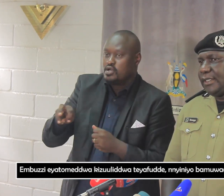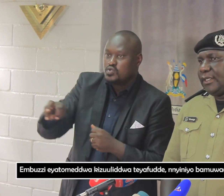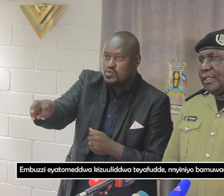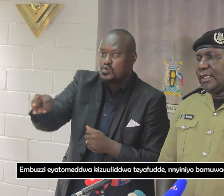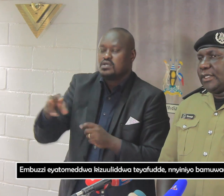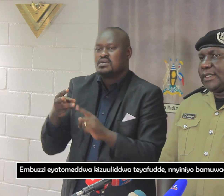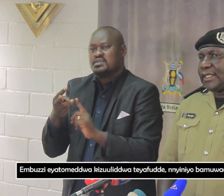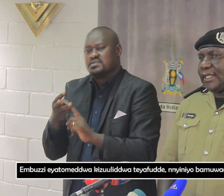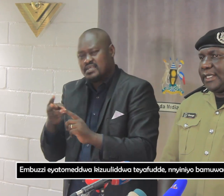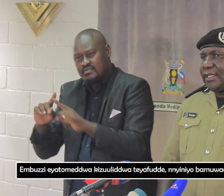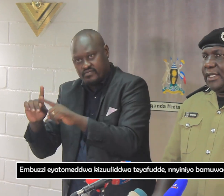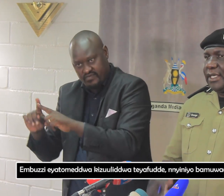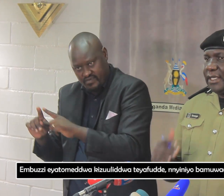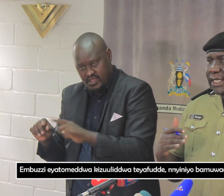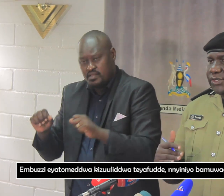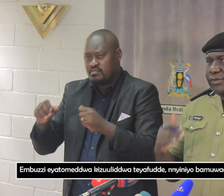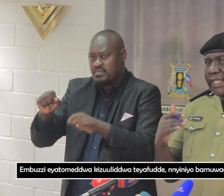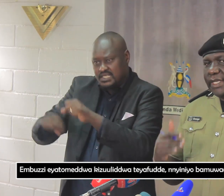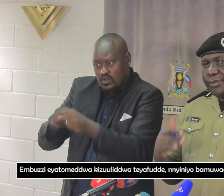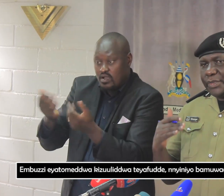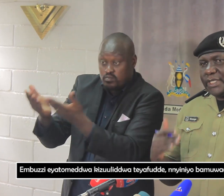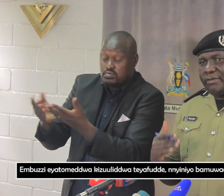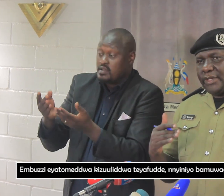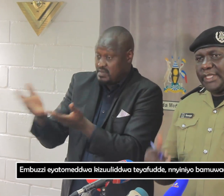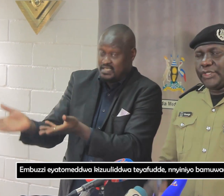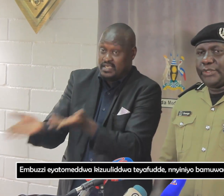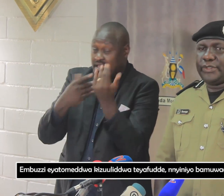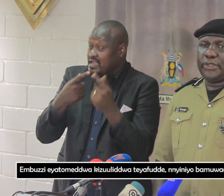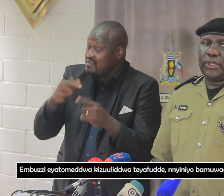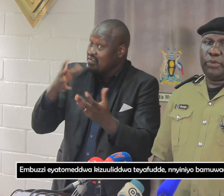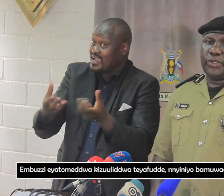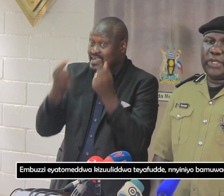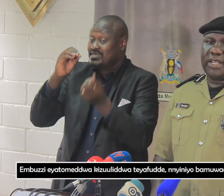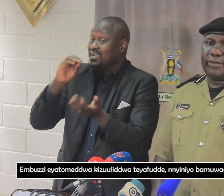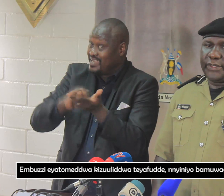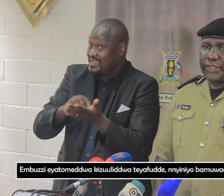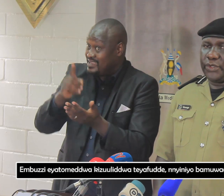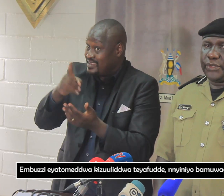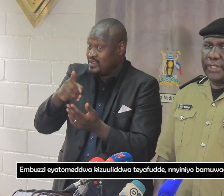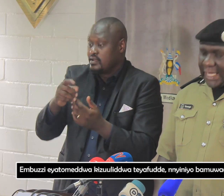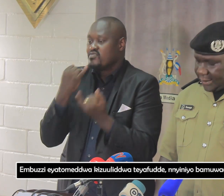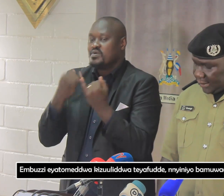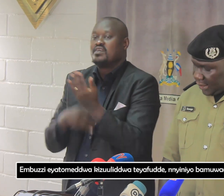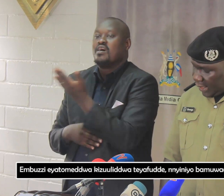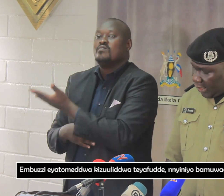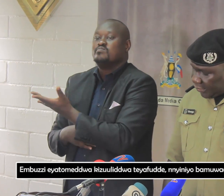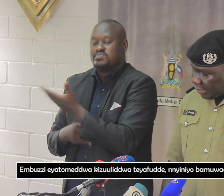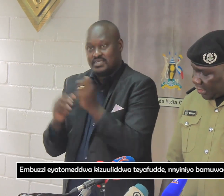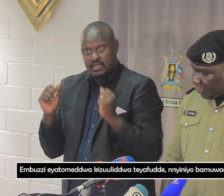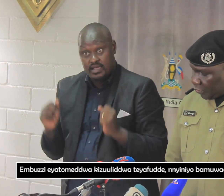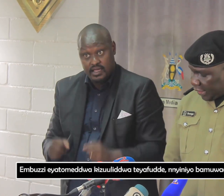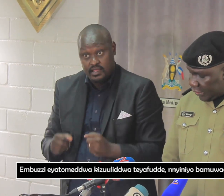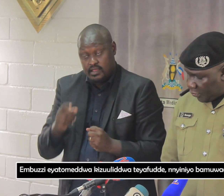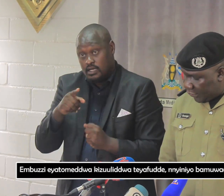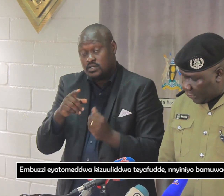custody, such that in case of any repeated violations, we do have these records with us, and we shall